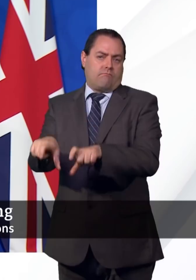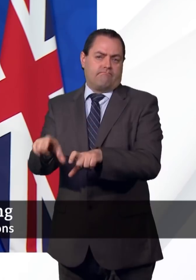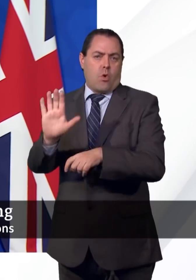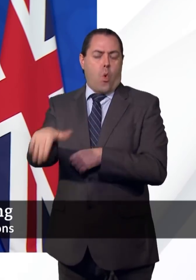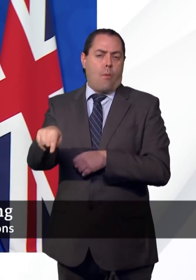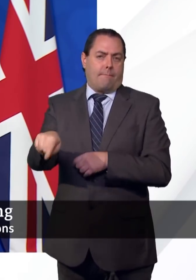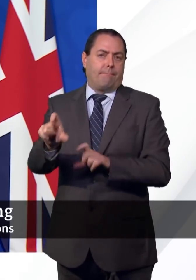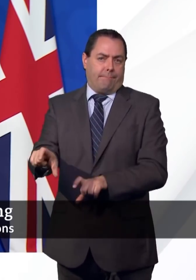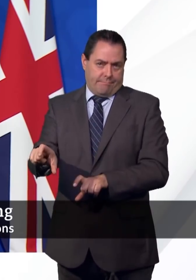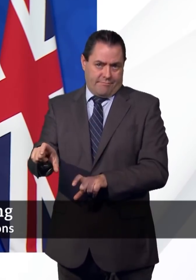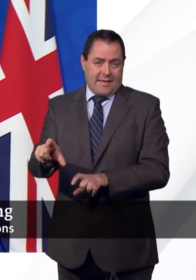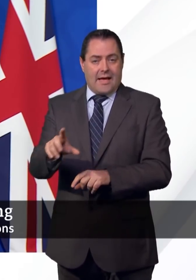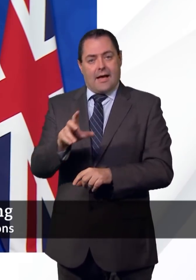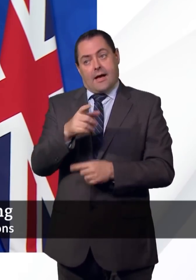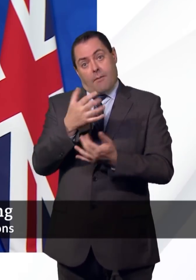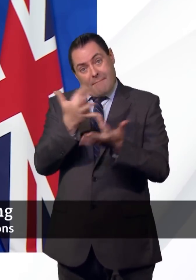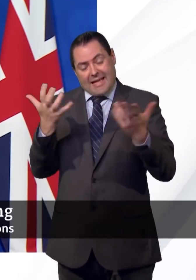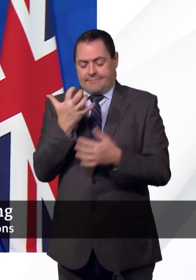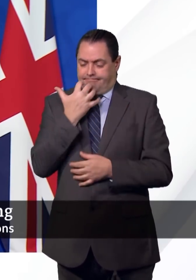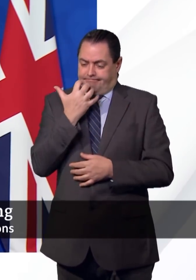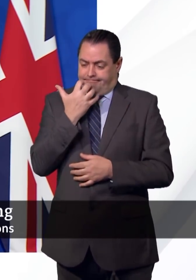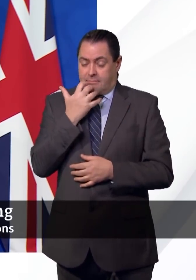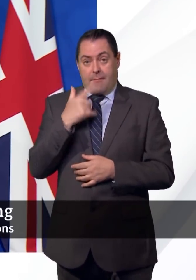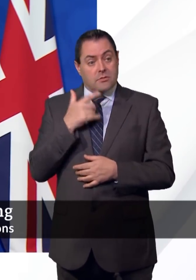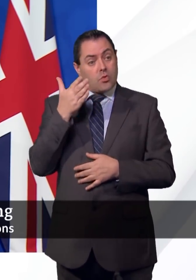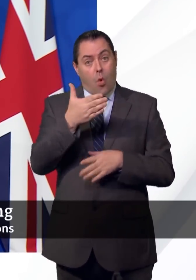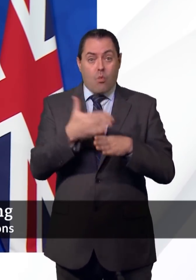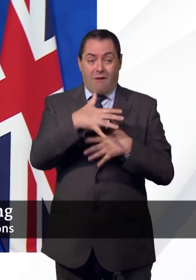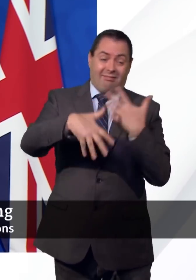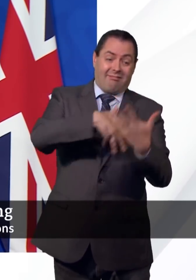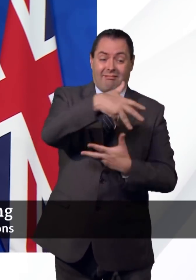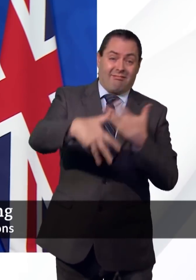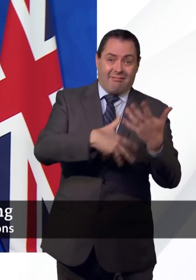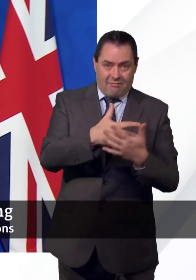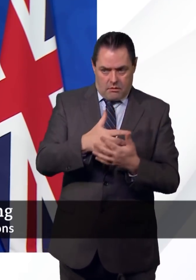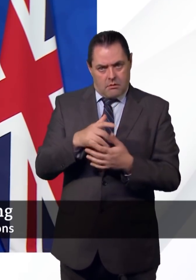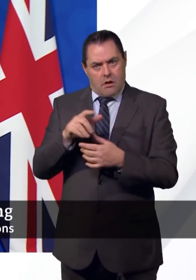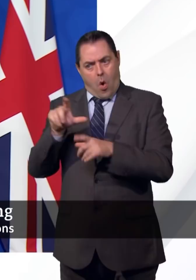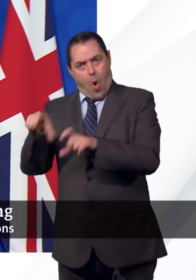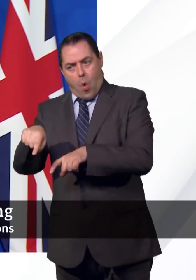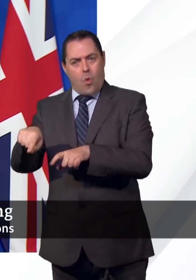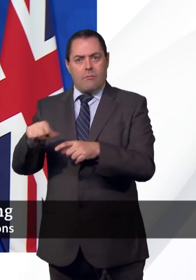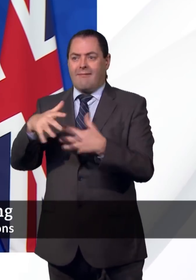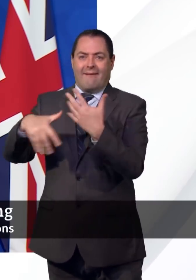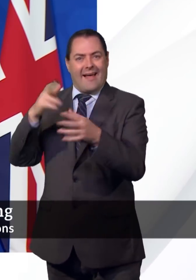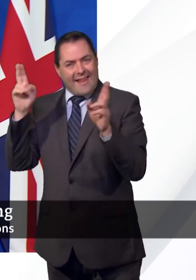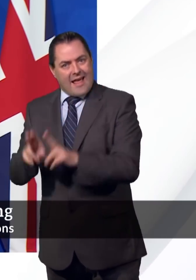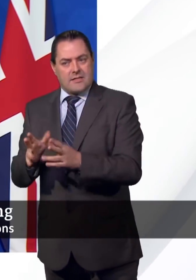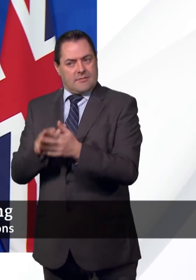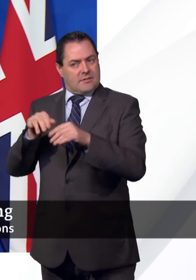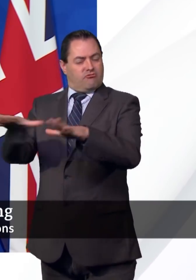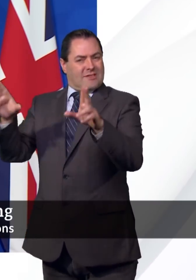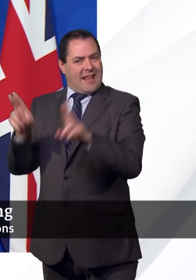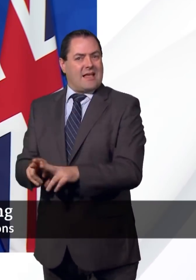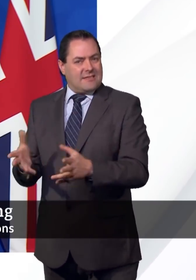by reducing your contacts in the workplace, you will help slow transmission. Second, from this Friday, we